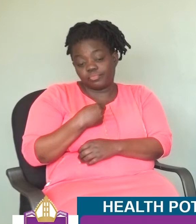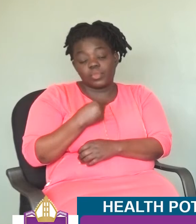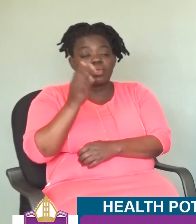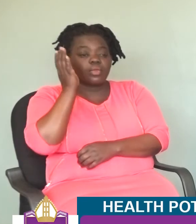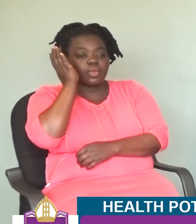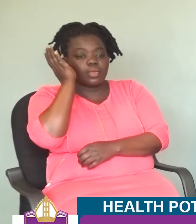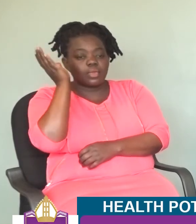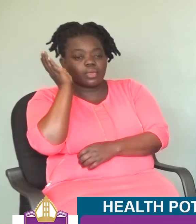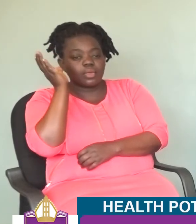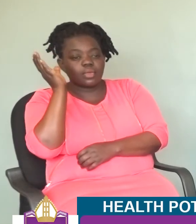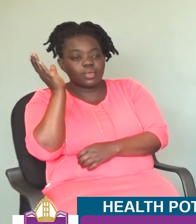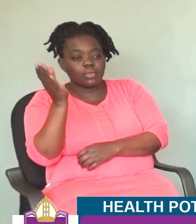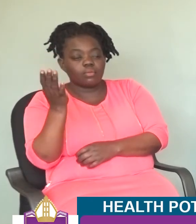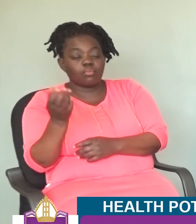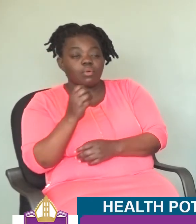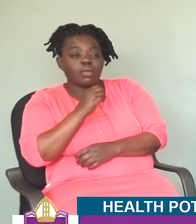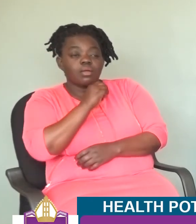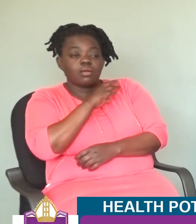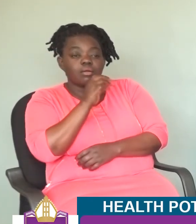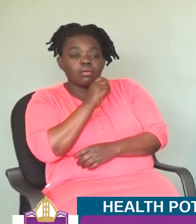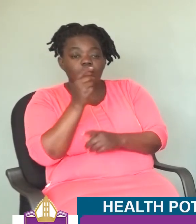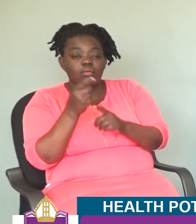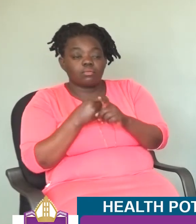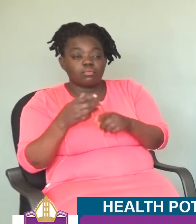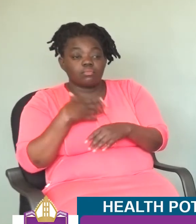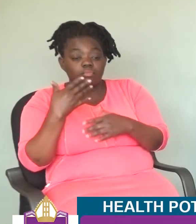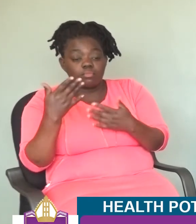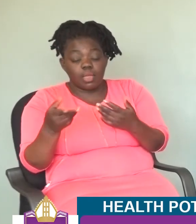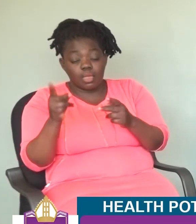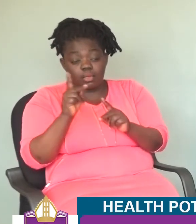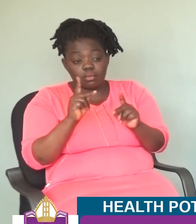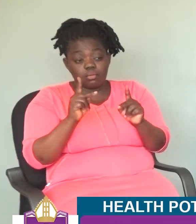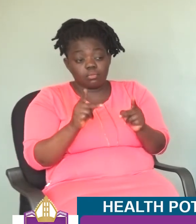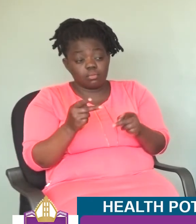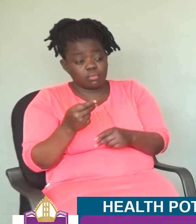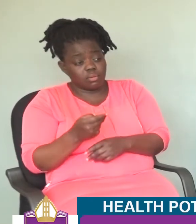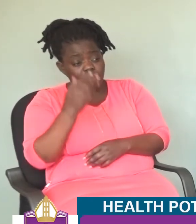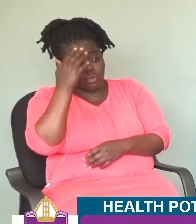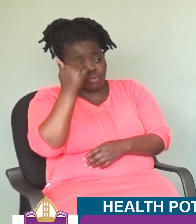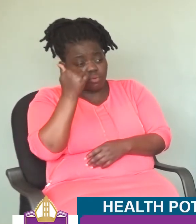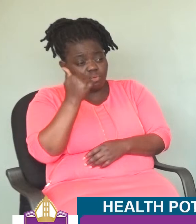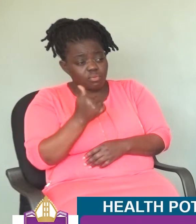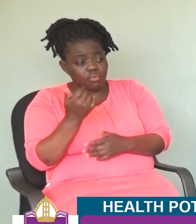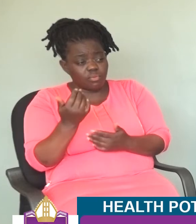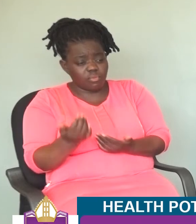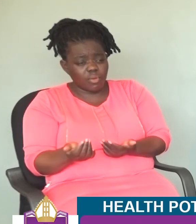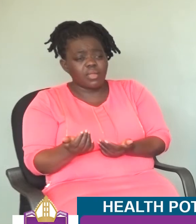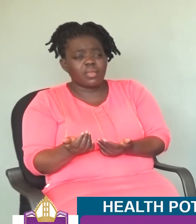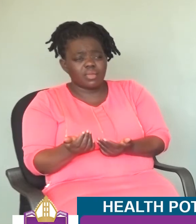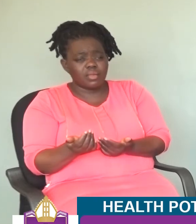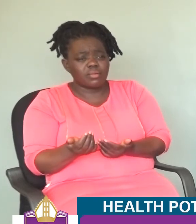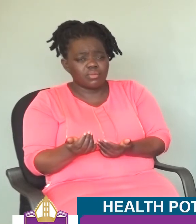of a complaint from some of my clients sometimes. They said, but why are you charging for eye test?